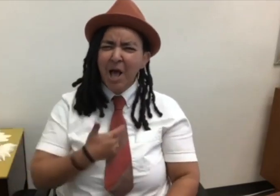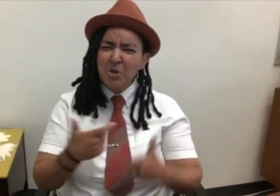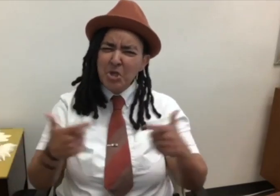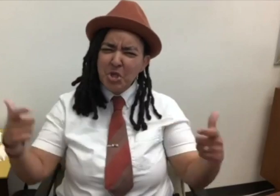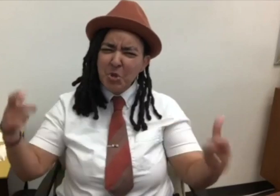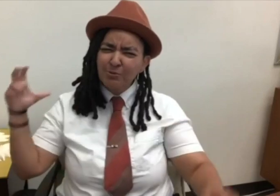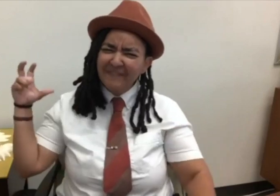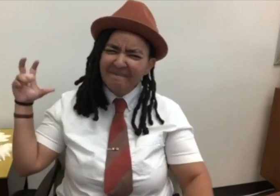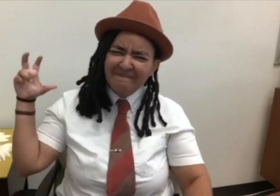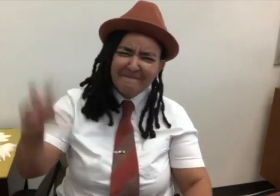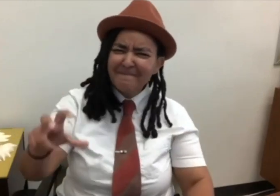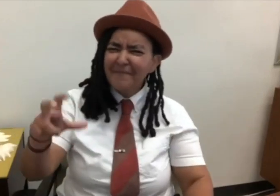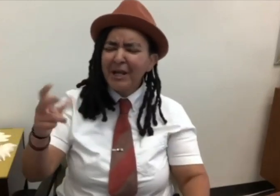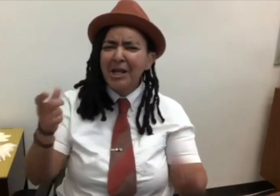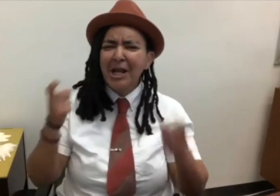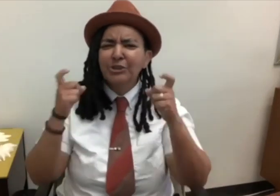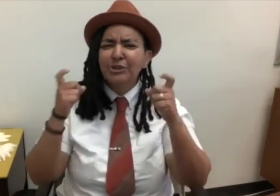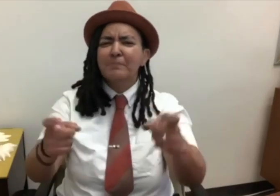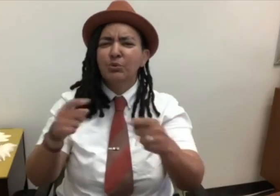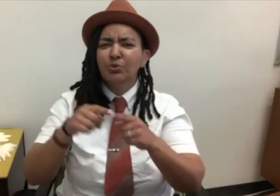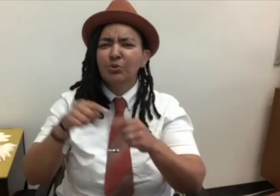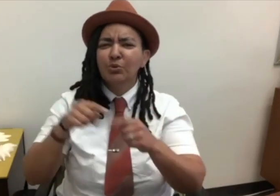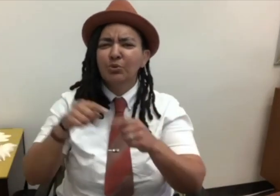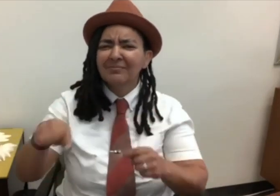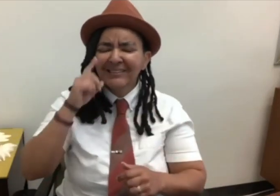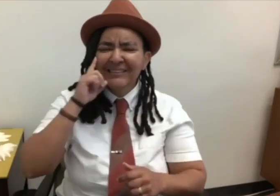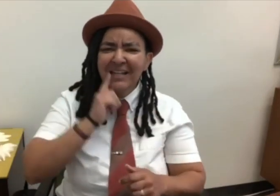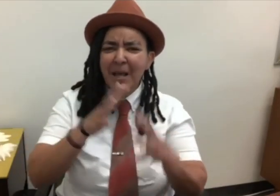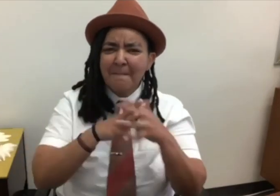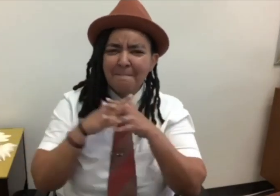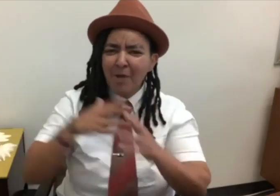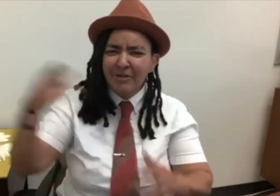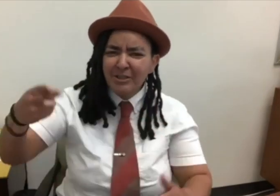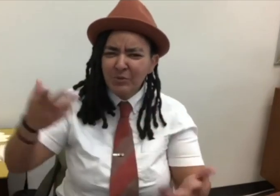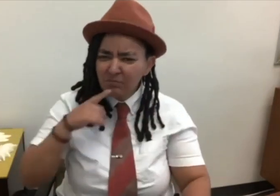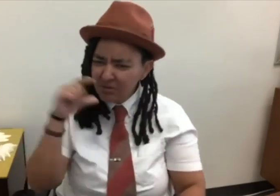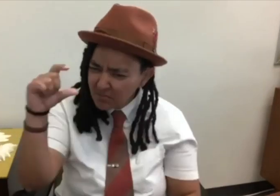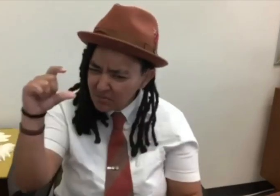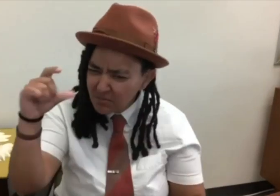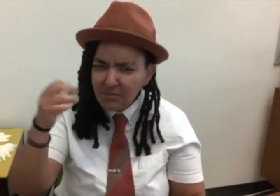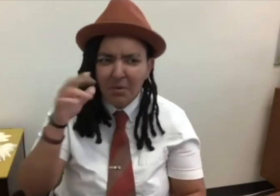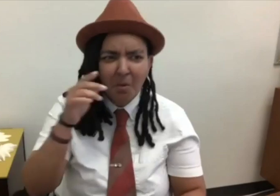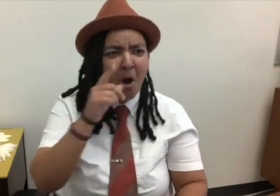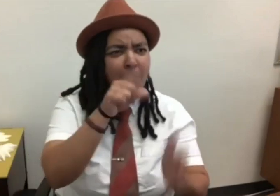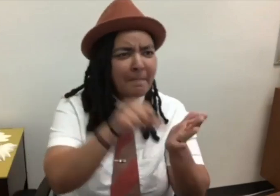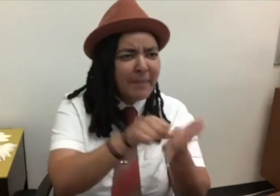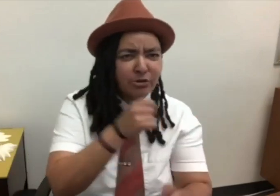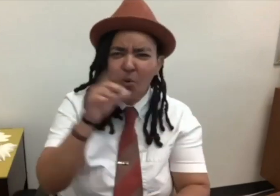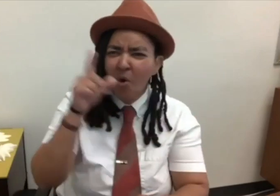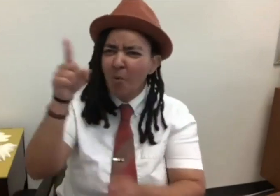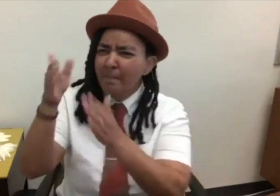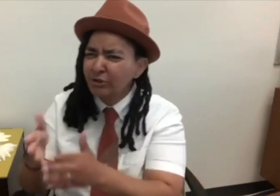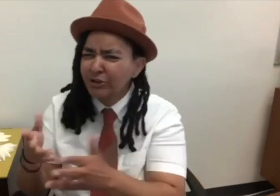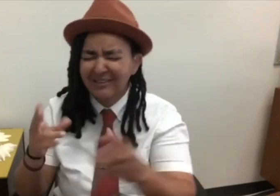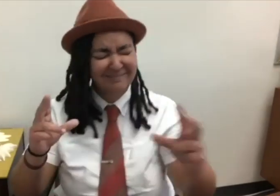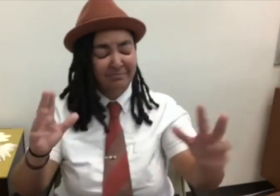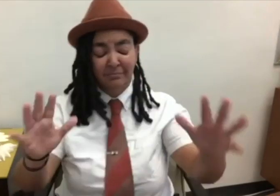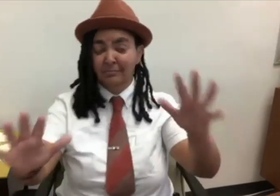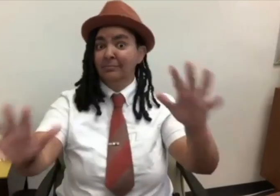were our struggles? Where were our history? Where were the contributions of Black deaf people in deaf